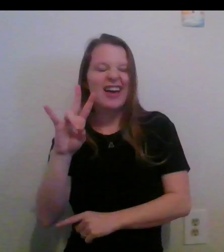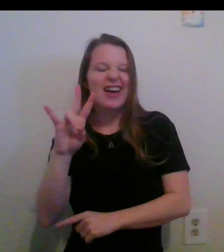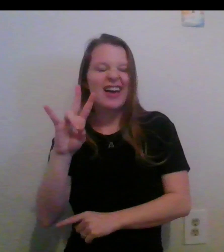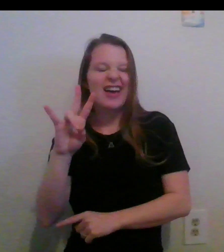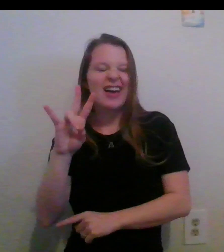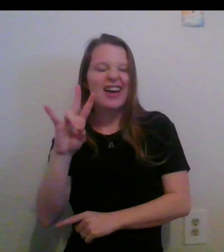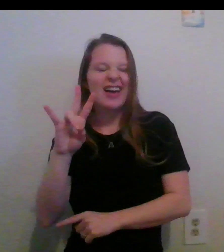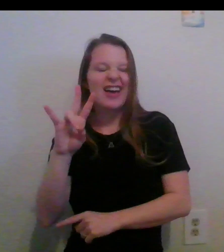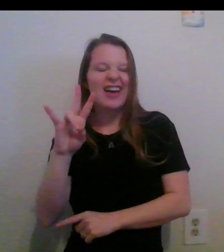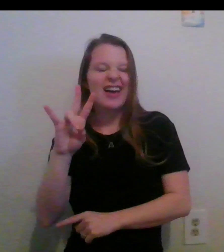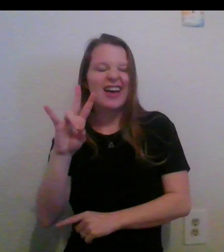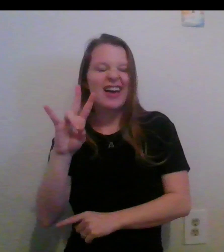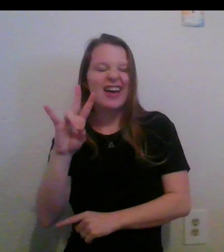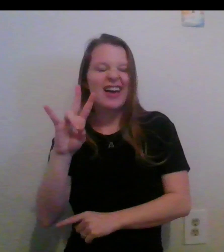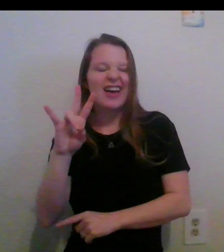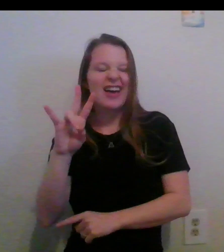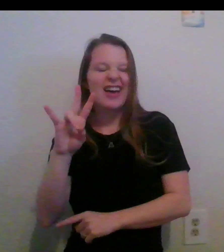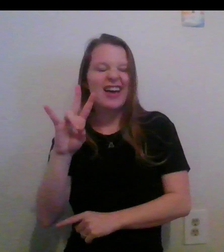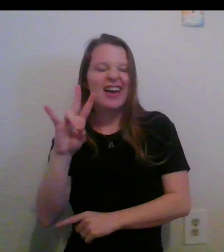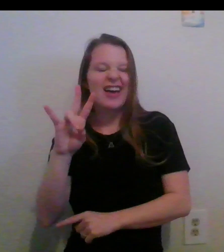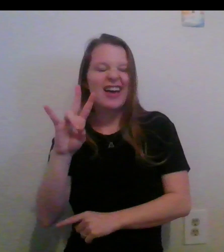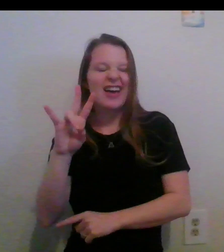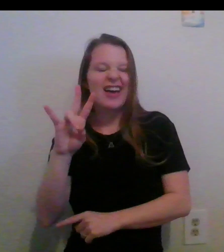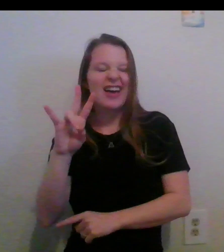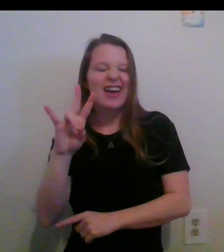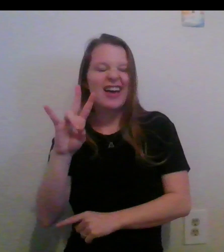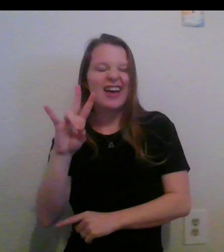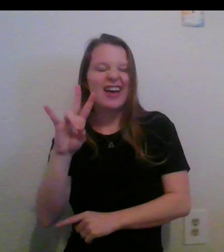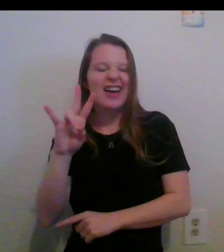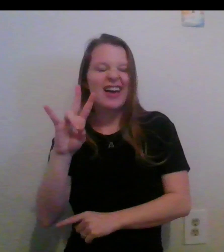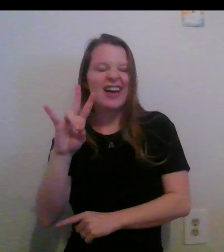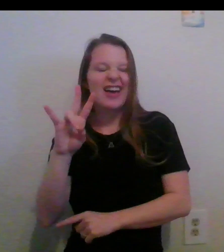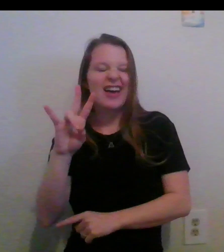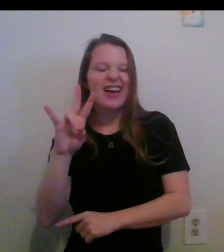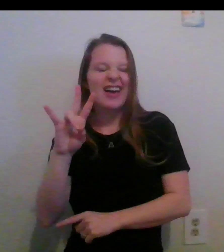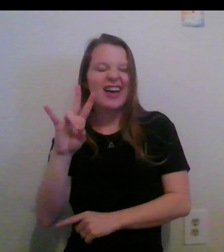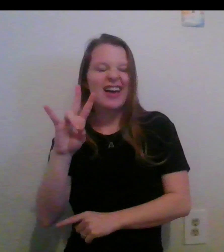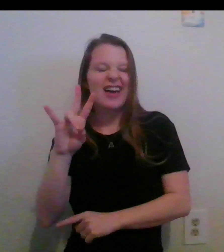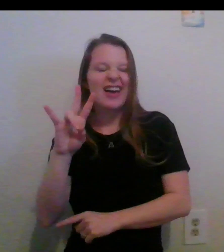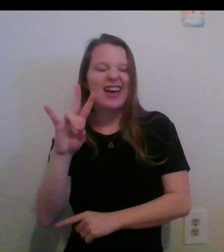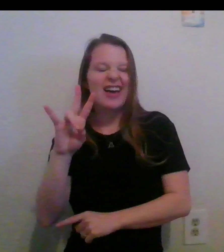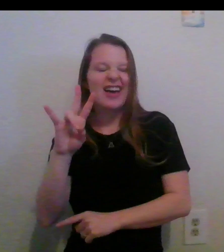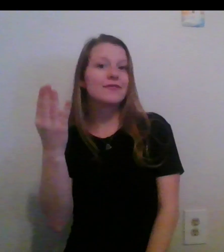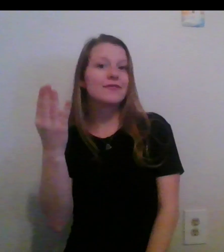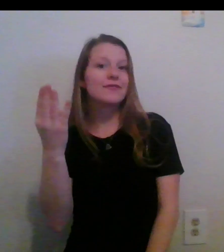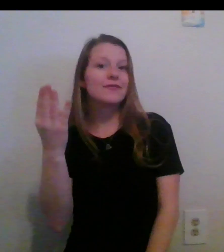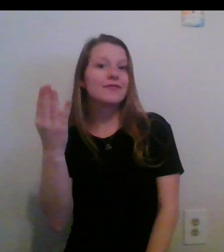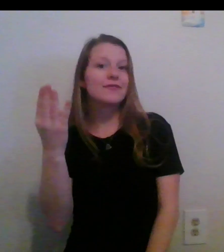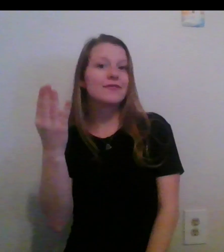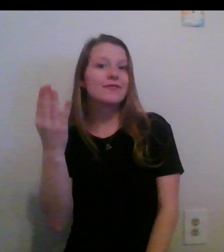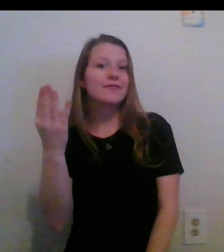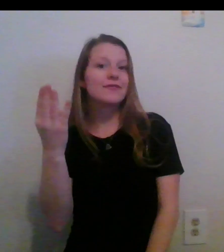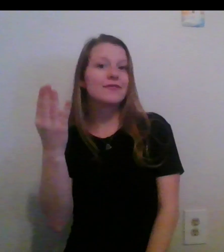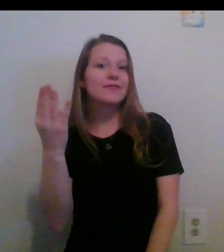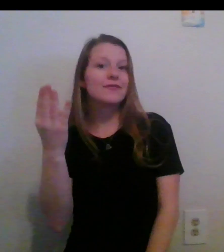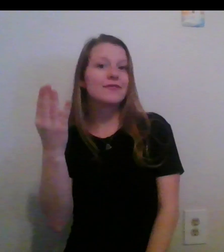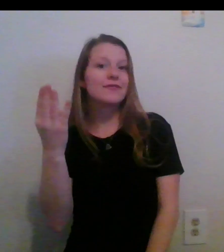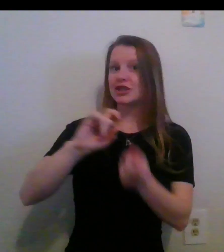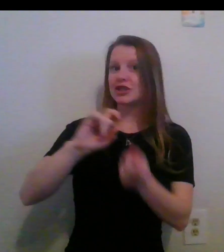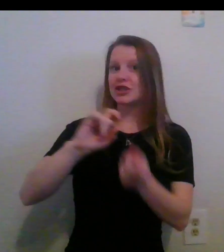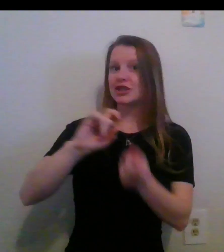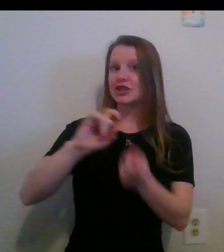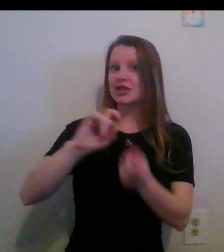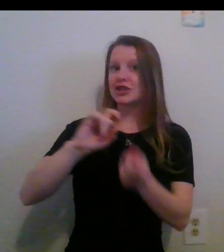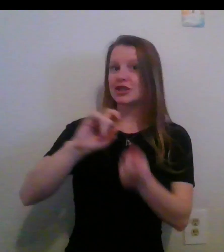almost 14. Usually the first sign for boys is an increase in the size of their penis. It will double